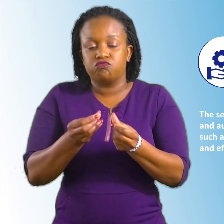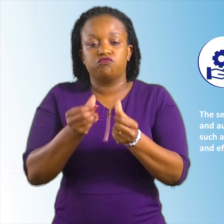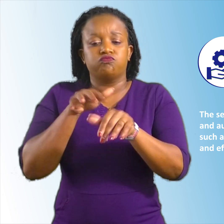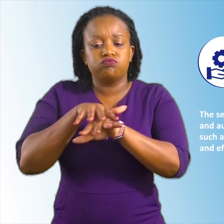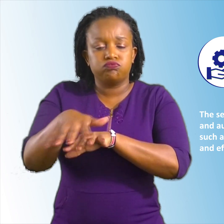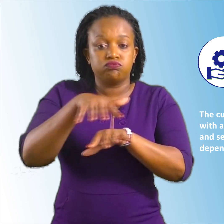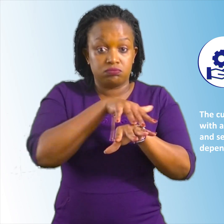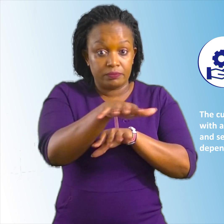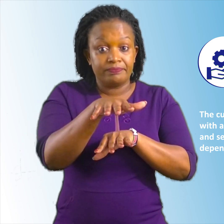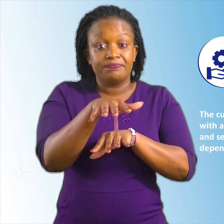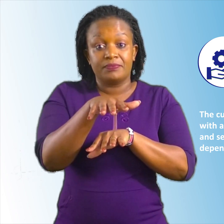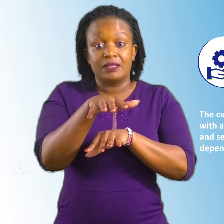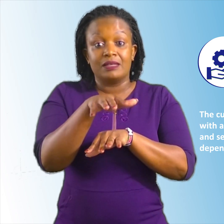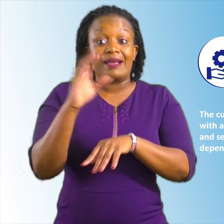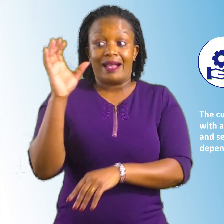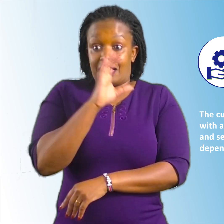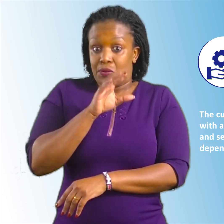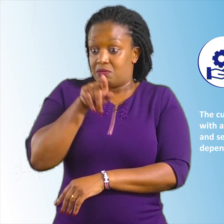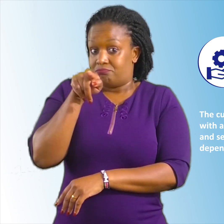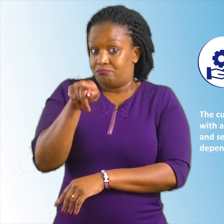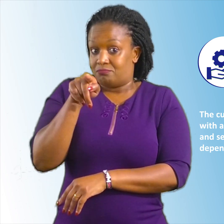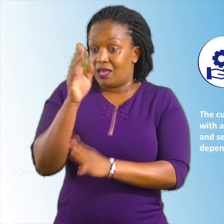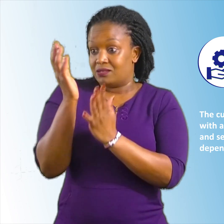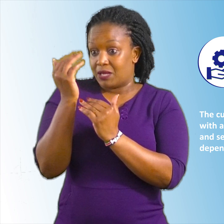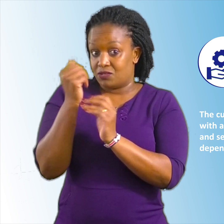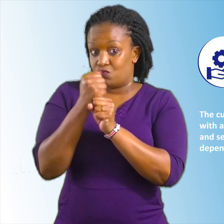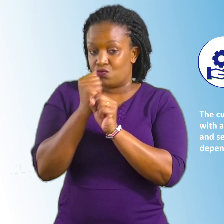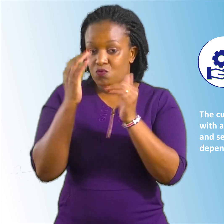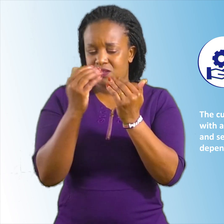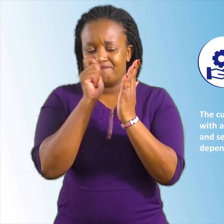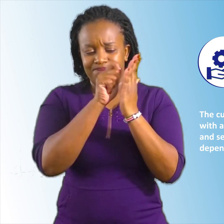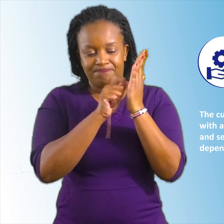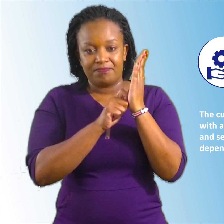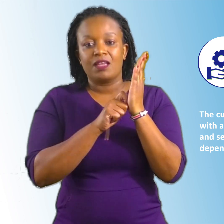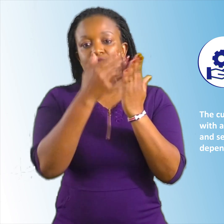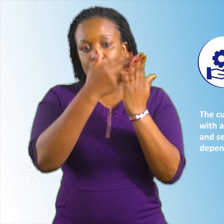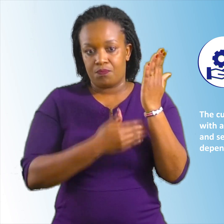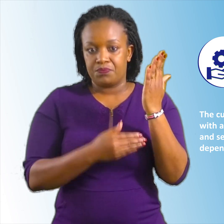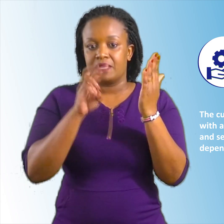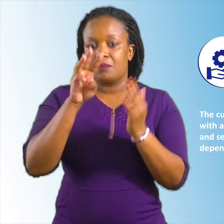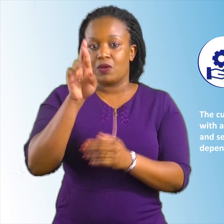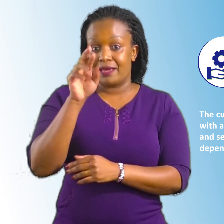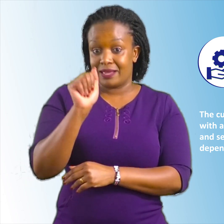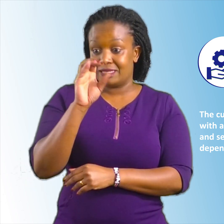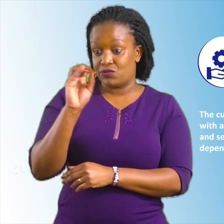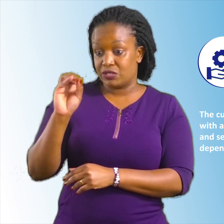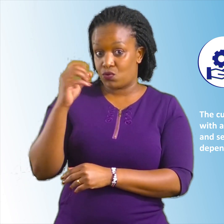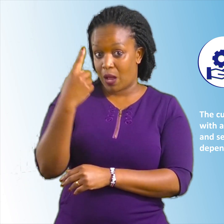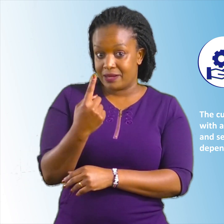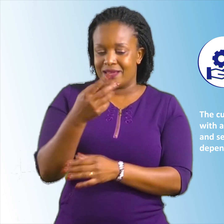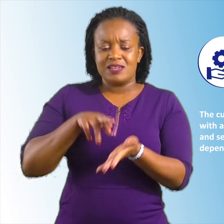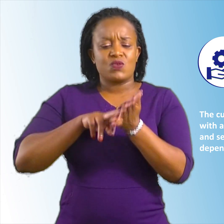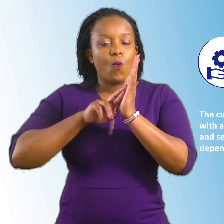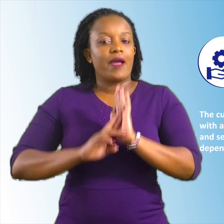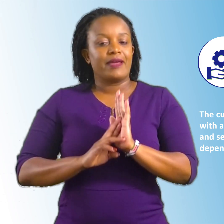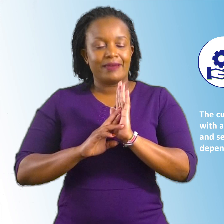effluent discharge works. The customer is required to fill the form WRA 001 with all